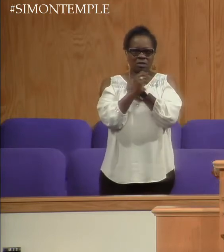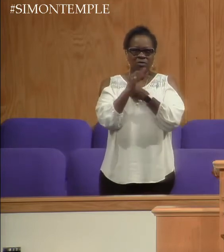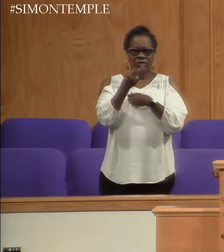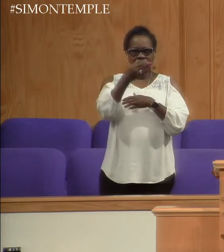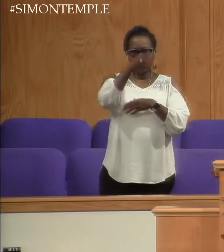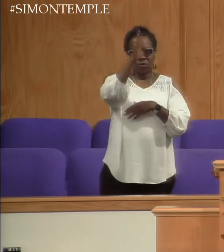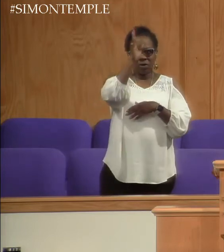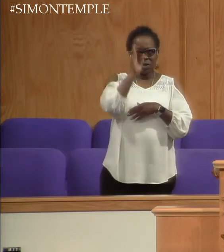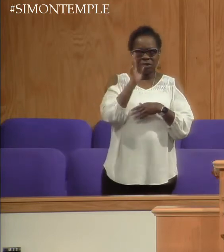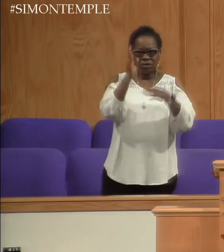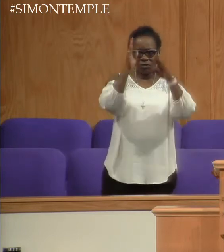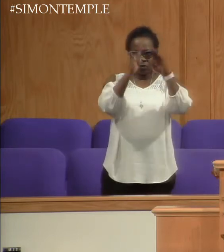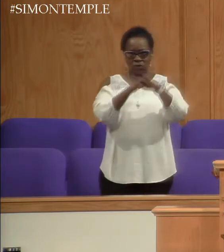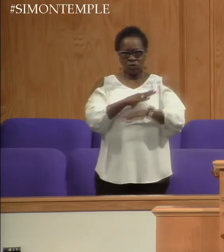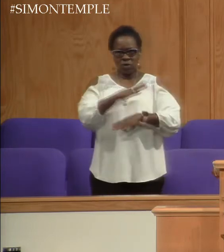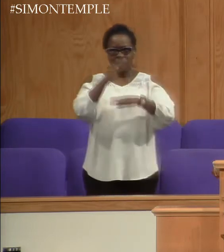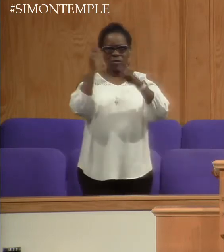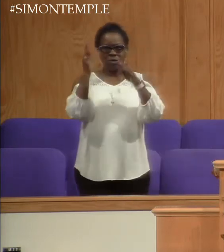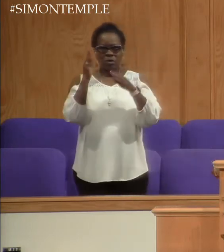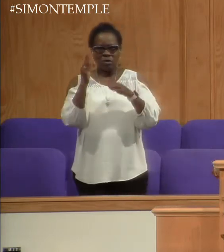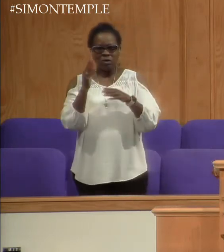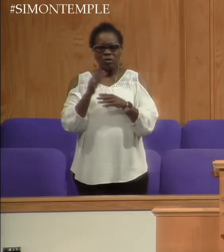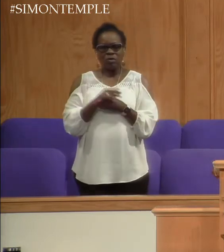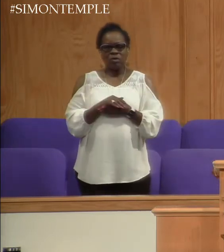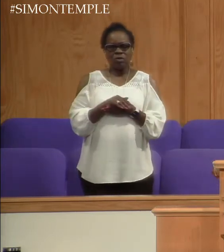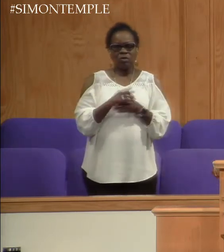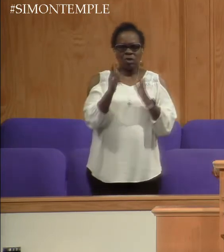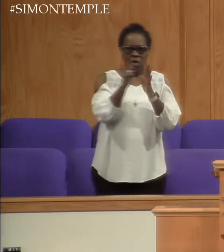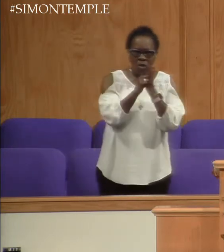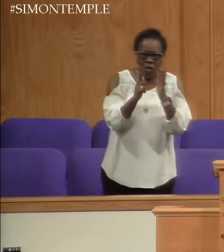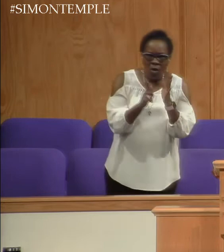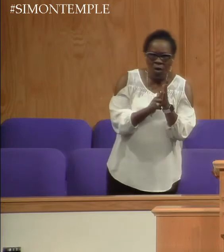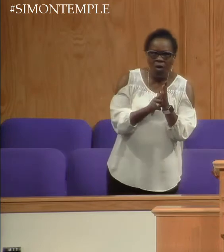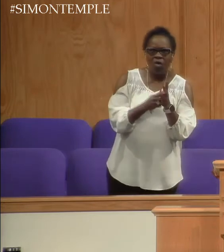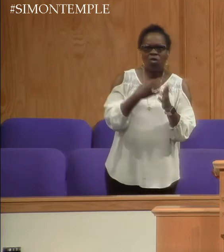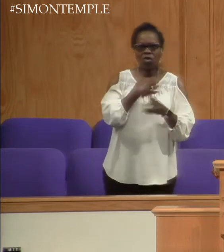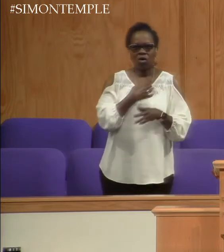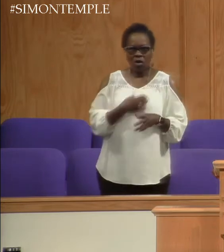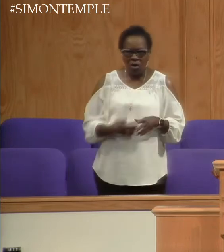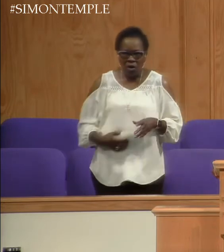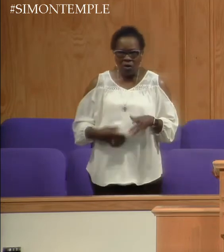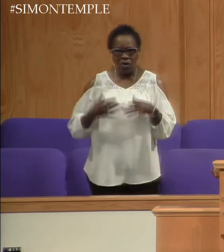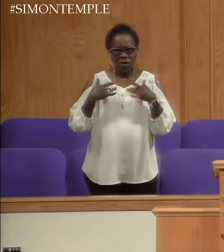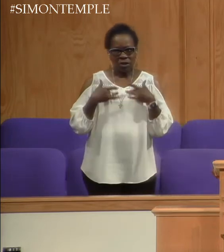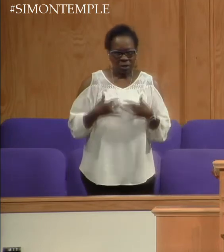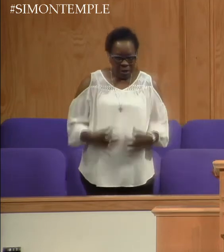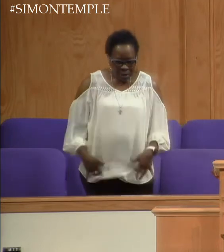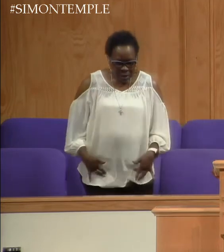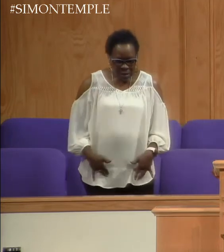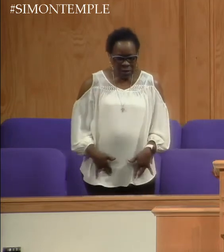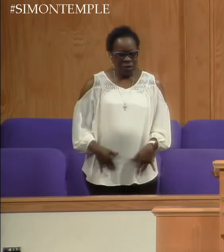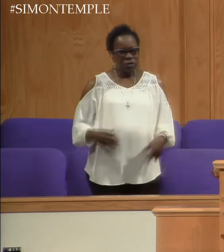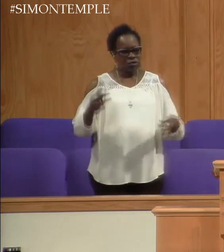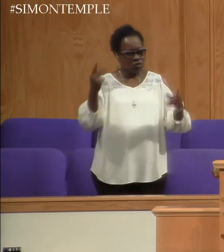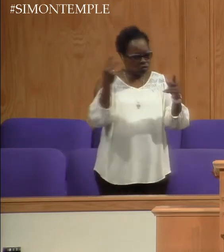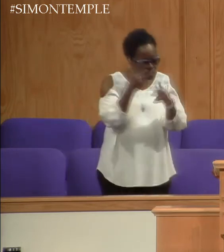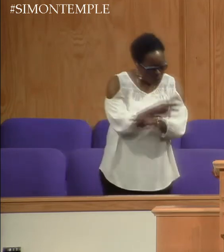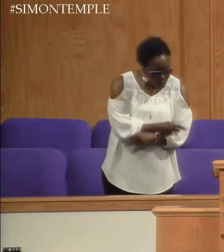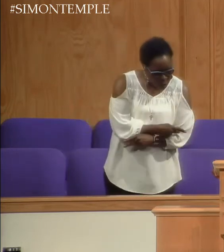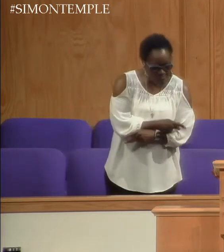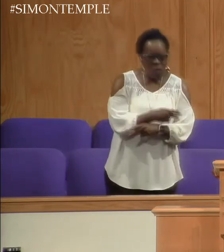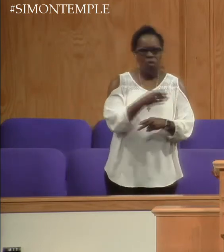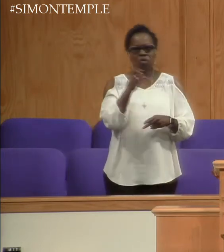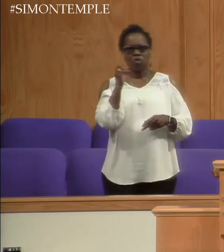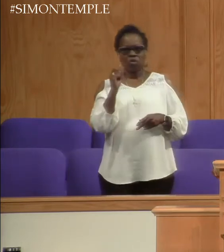distress, persecution, hunger, nakedness, danger, or